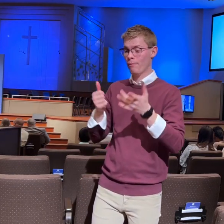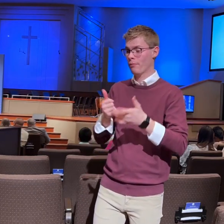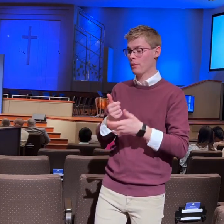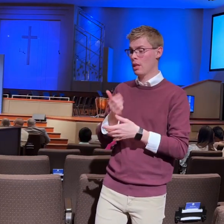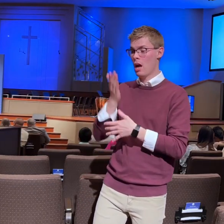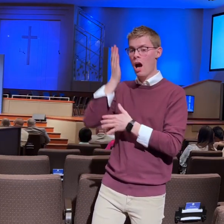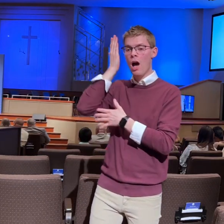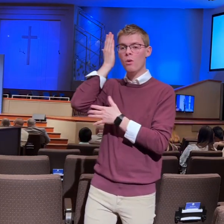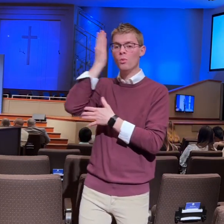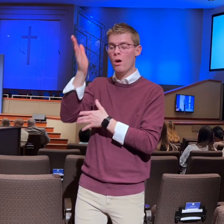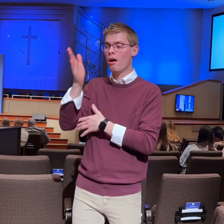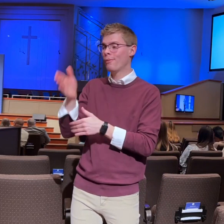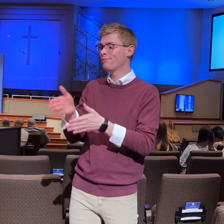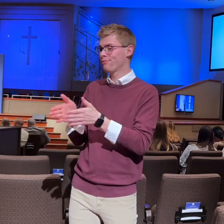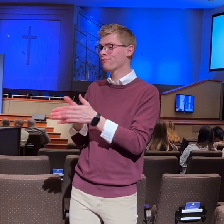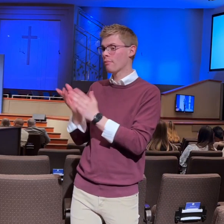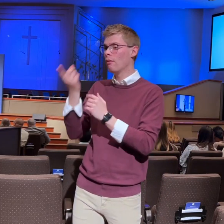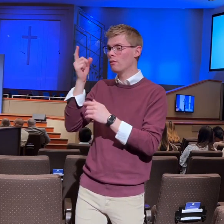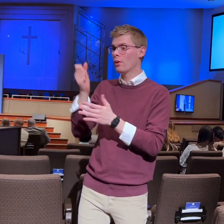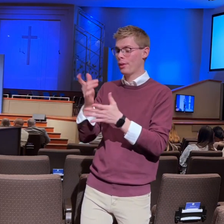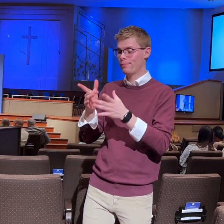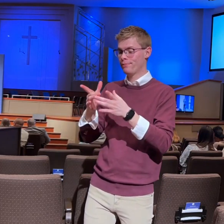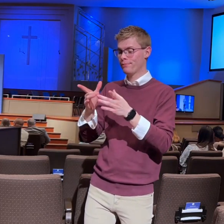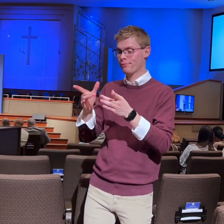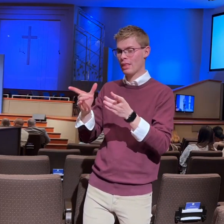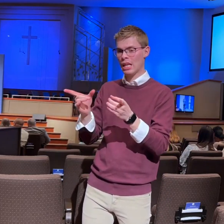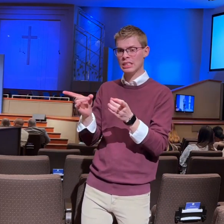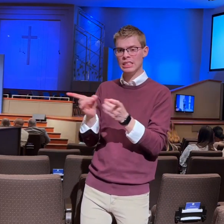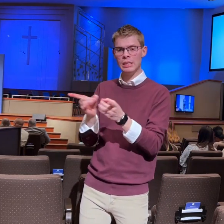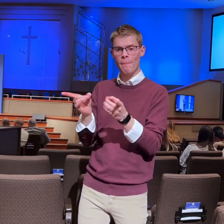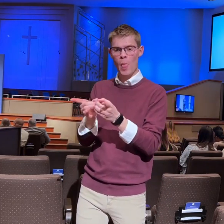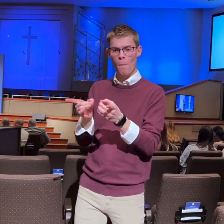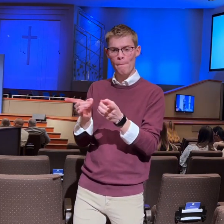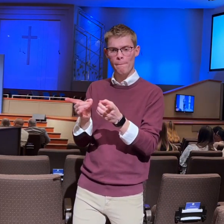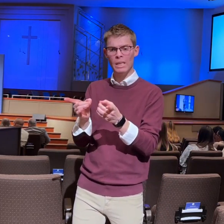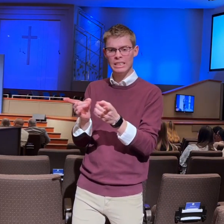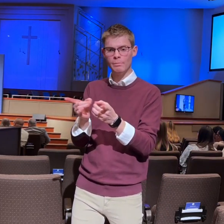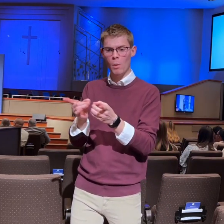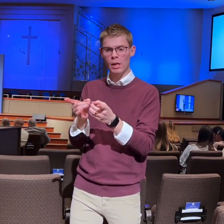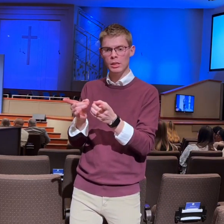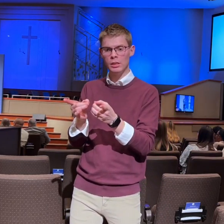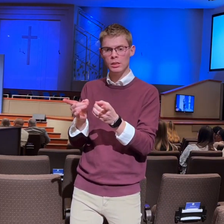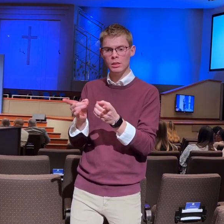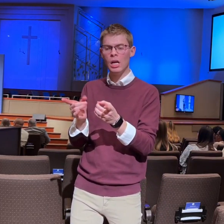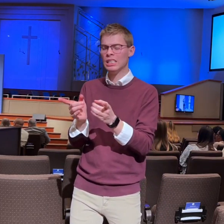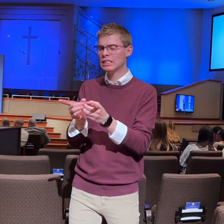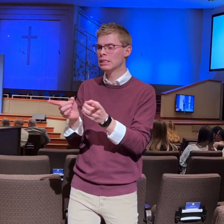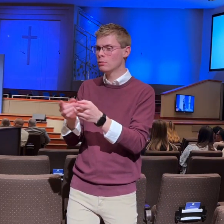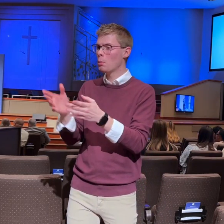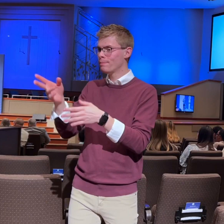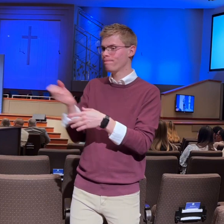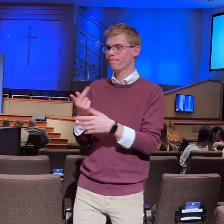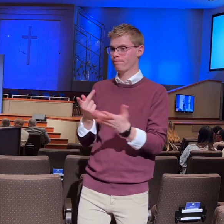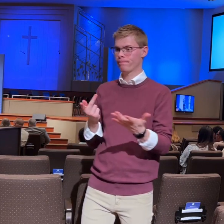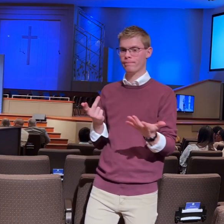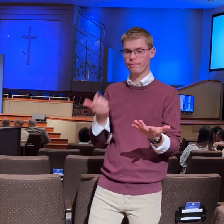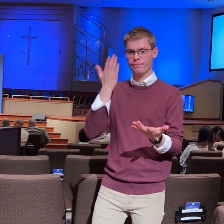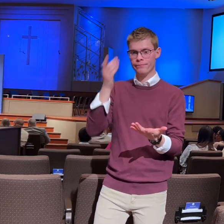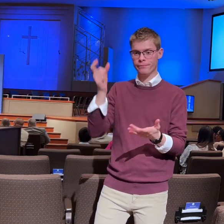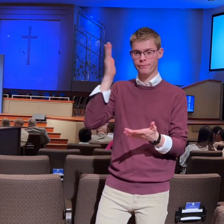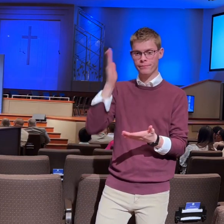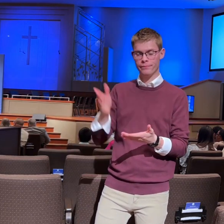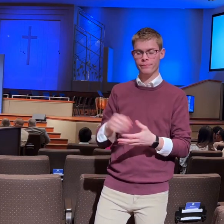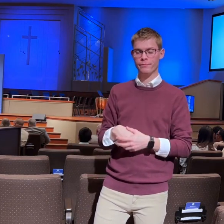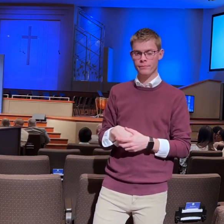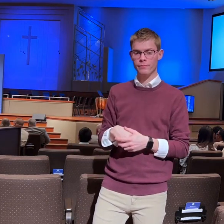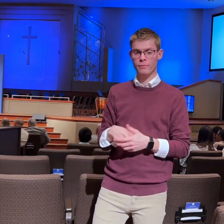to ask for their diploma back. I don't want to associate with someone who's saying this 2,000-year-old book is irrelevant. Listen, we